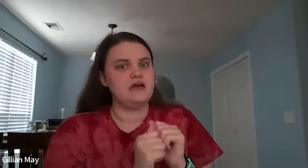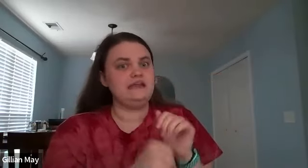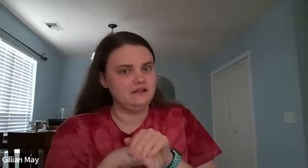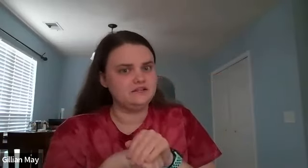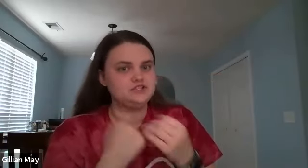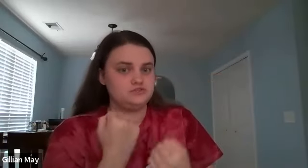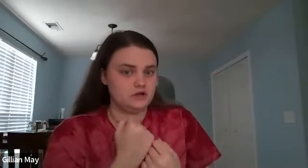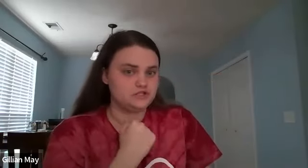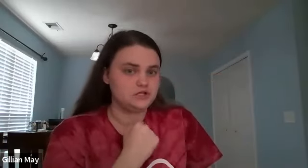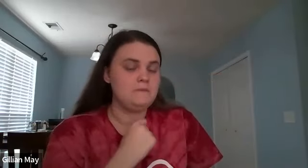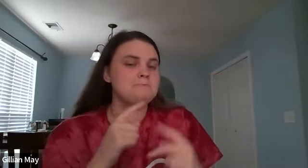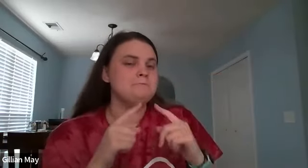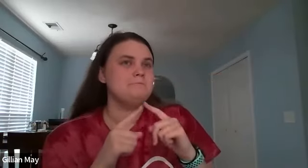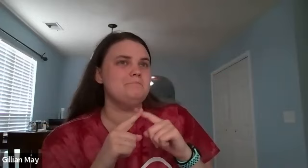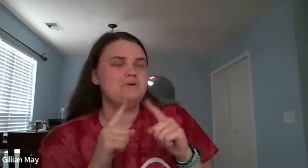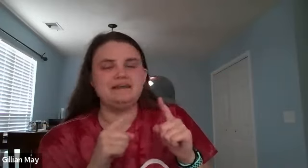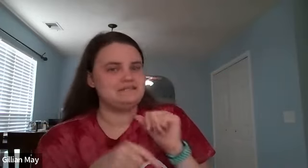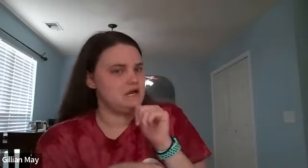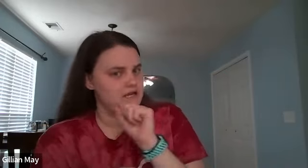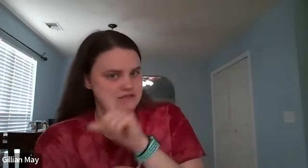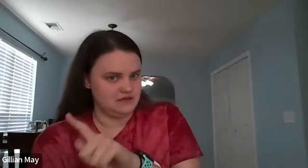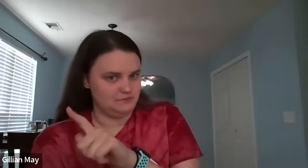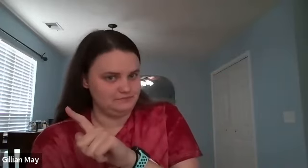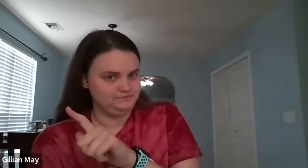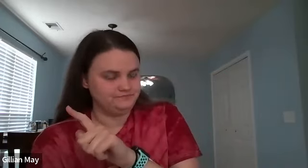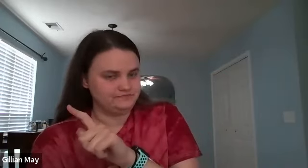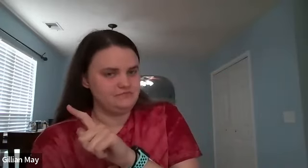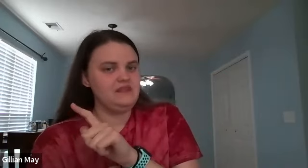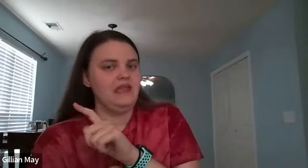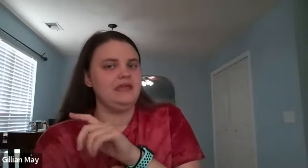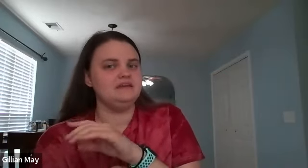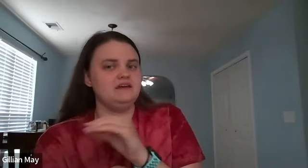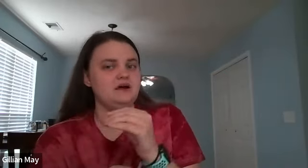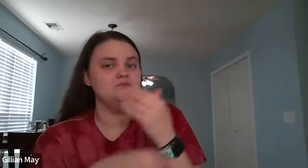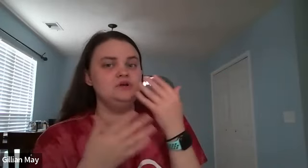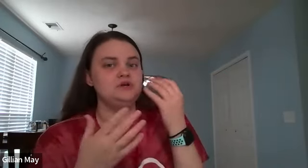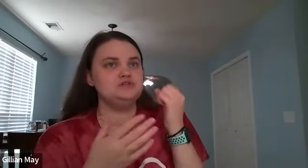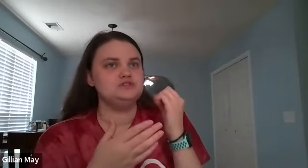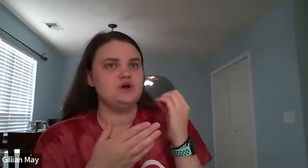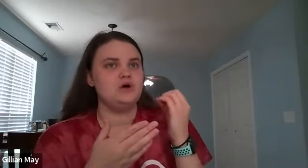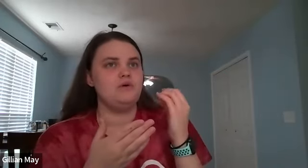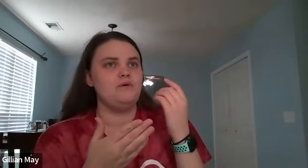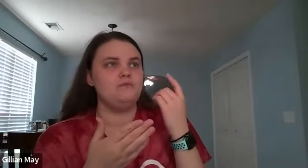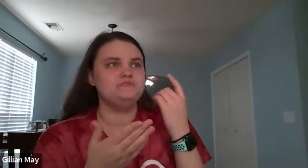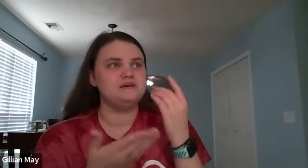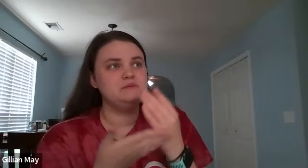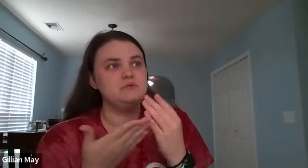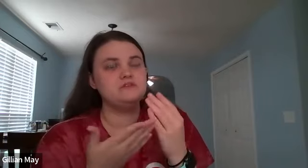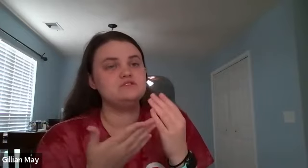that English structure, but it's not ASL. And so some people, what they'll do